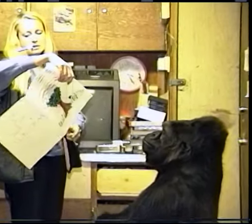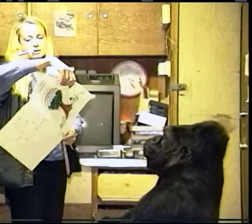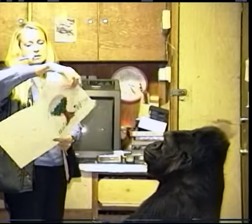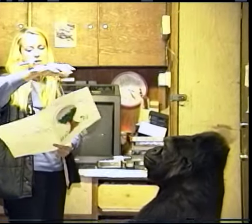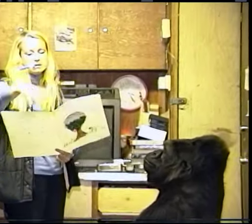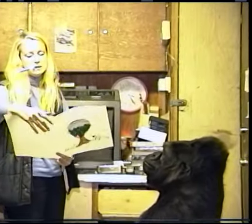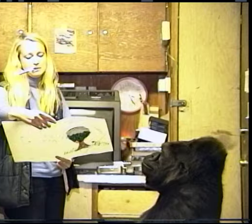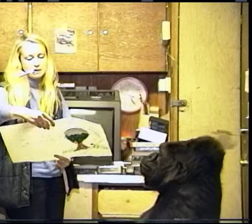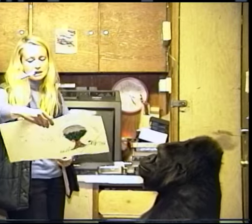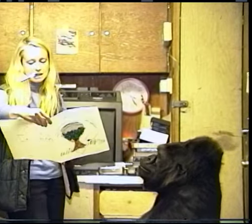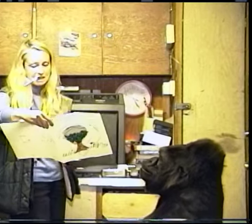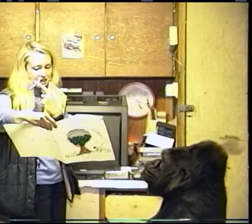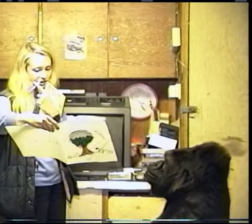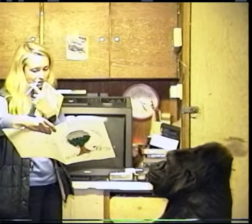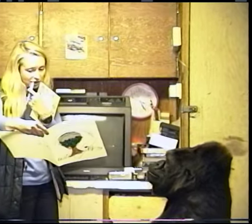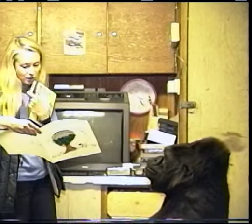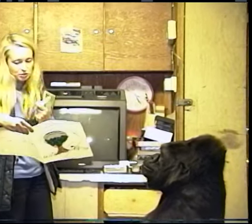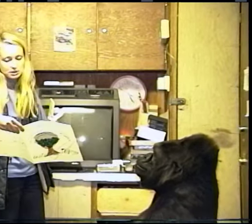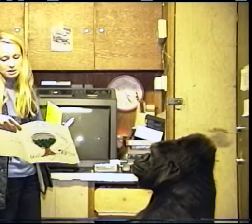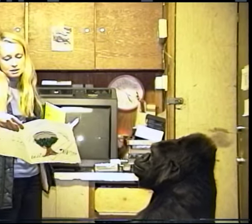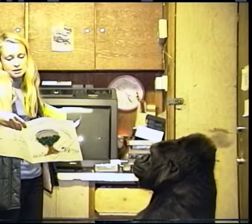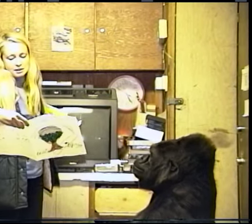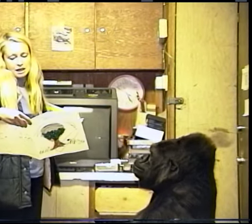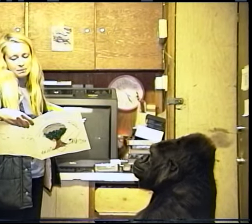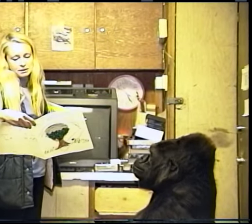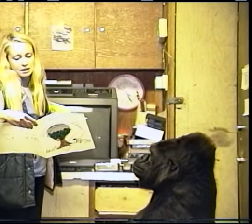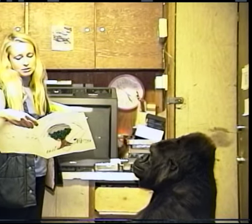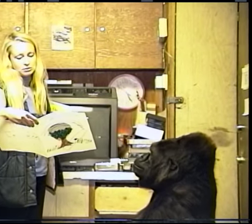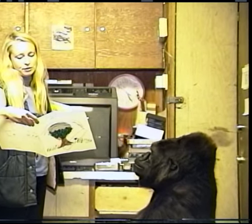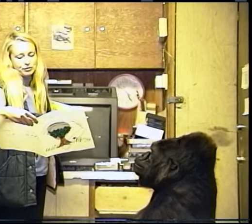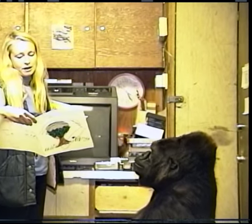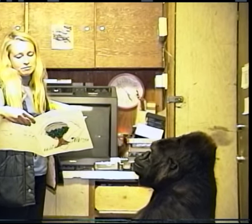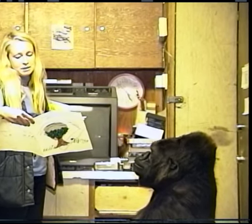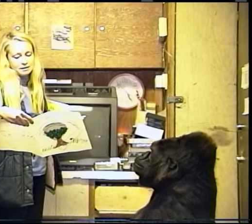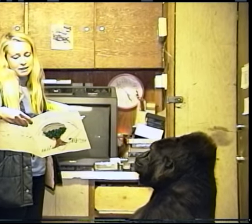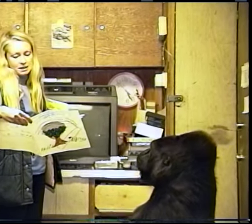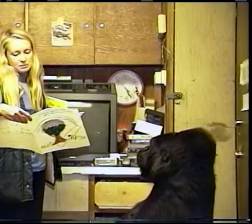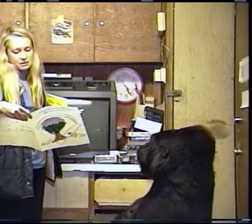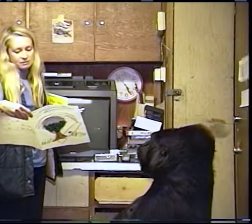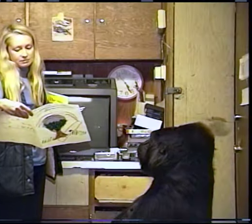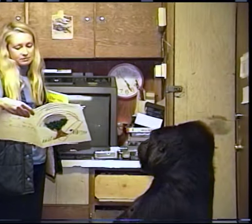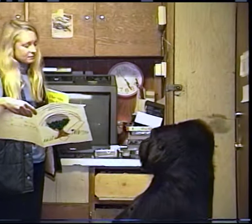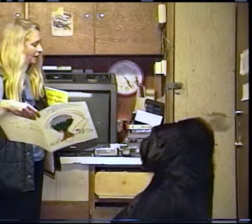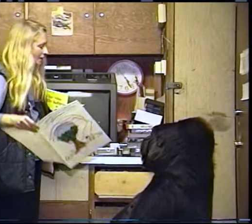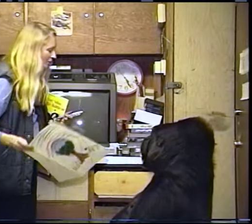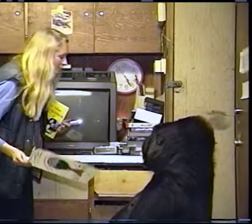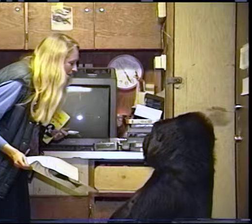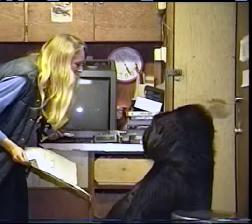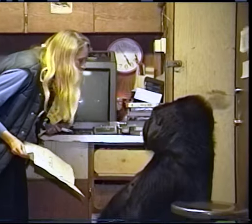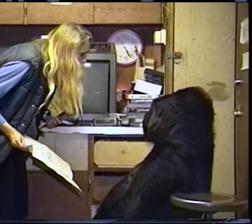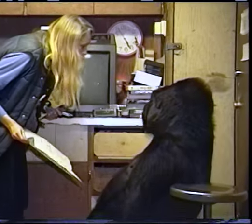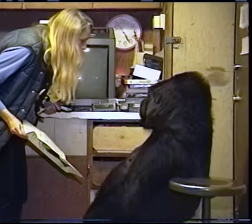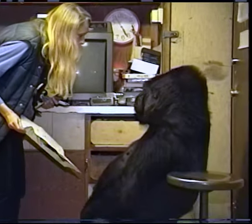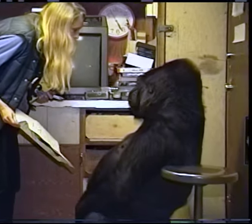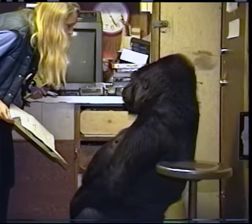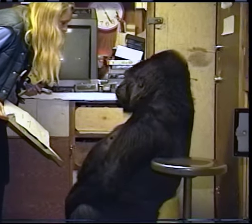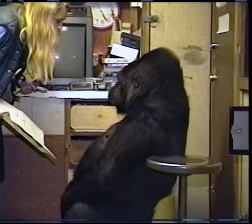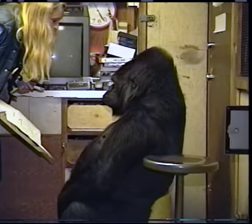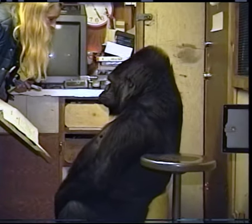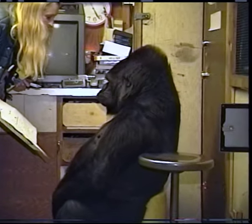Dear Koko and Michael, I think you are cute. I would like to know if you have middle names. Hey, do you have a middle name?